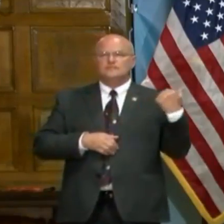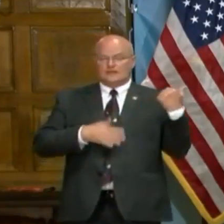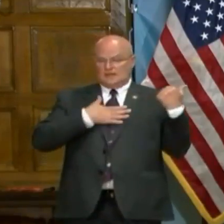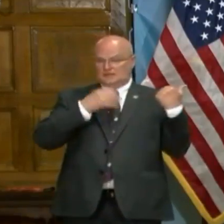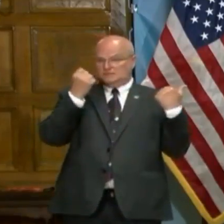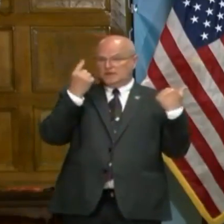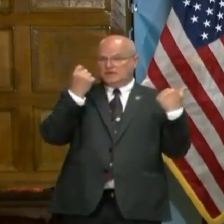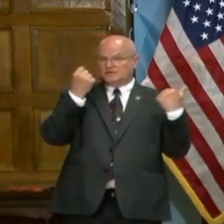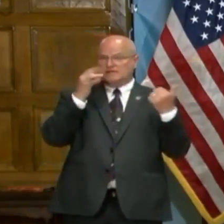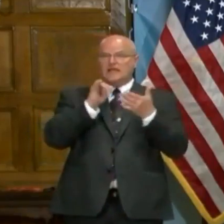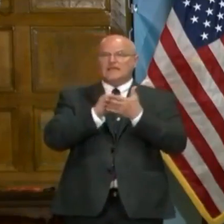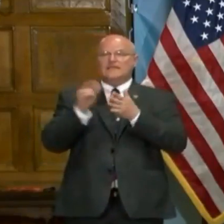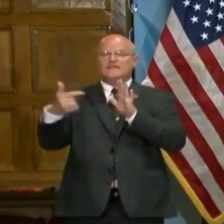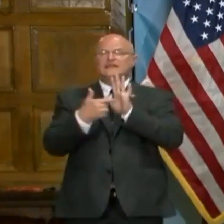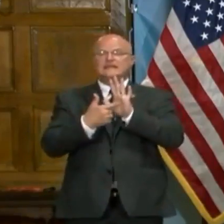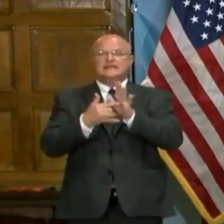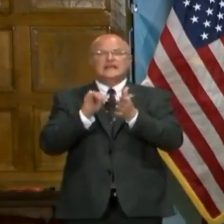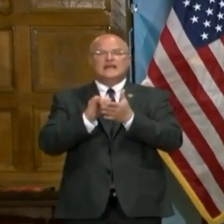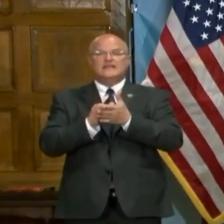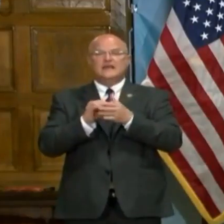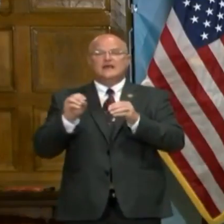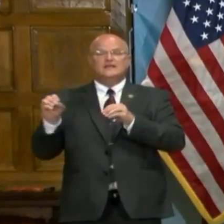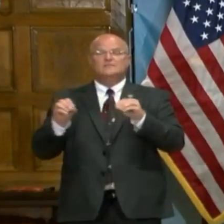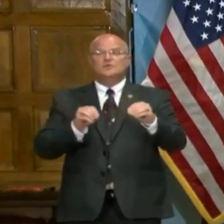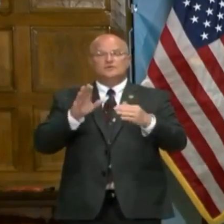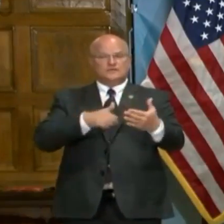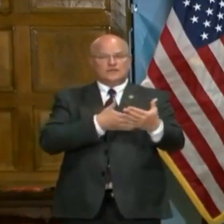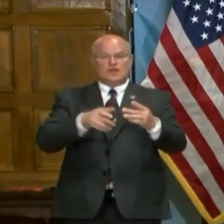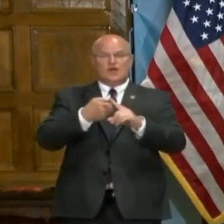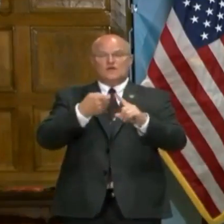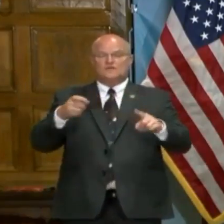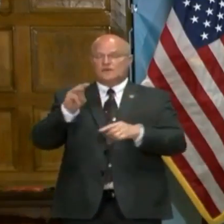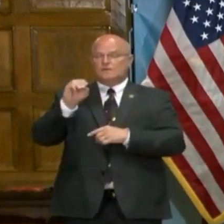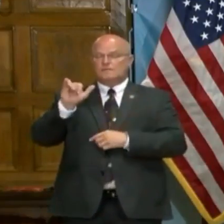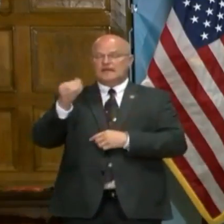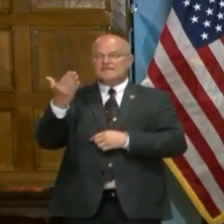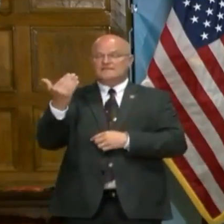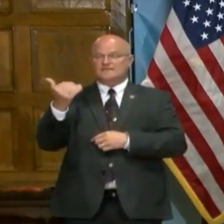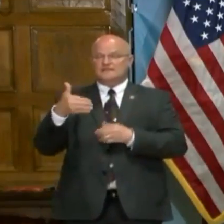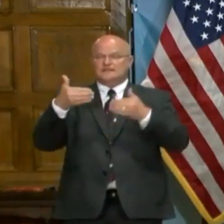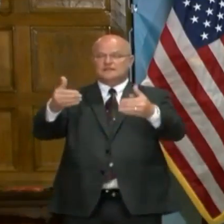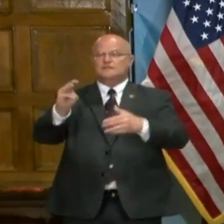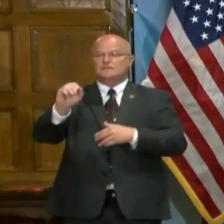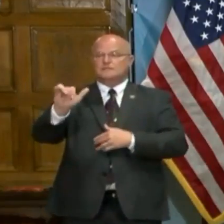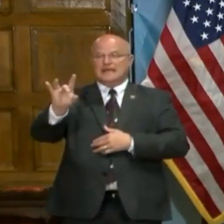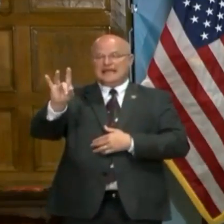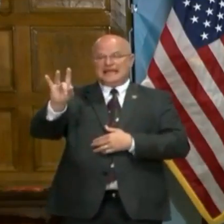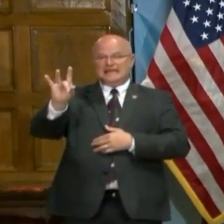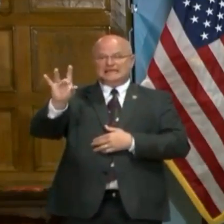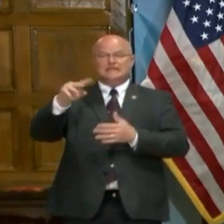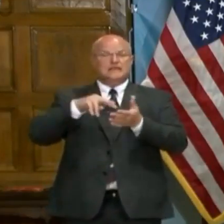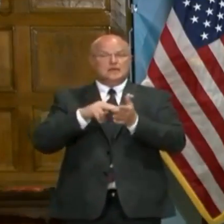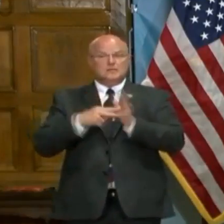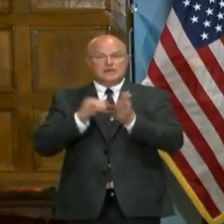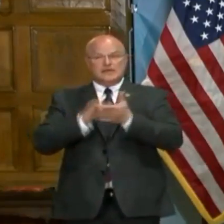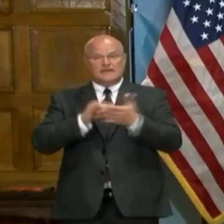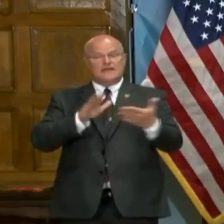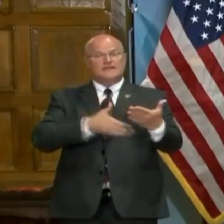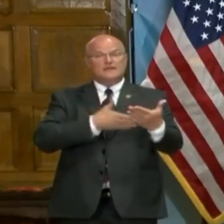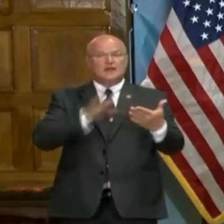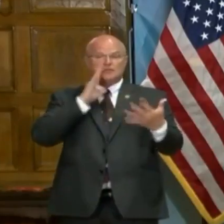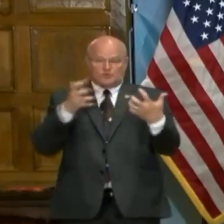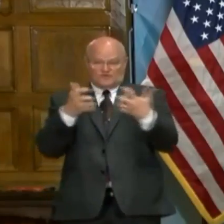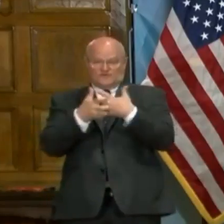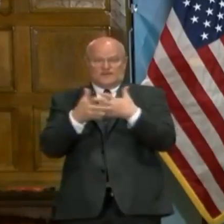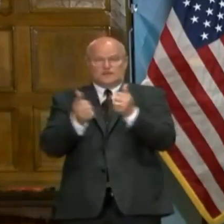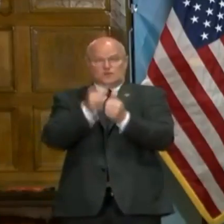my understanding that they indicated that they're moving the concert from May 15th to May 18th, which means that the concert would